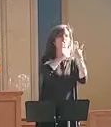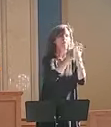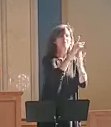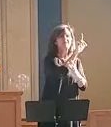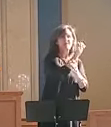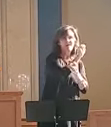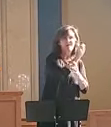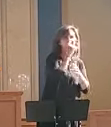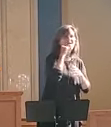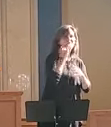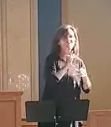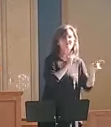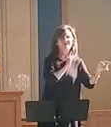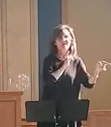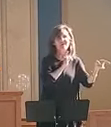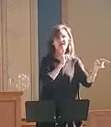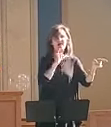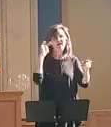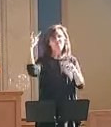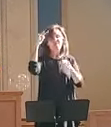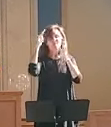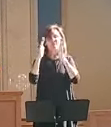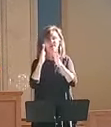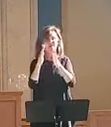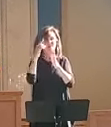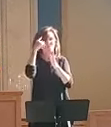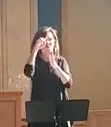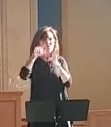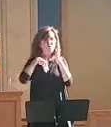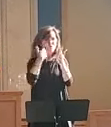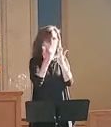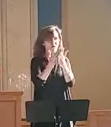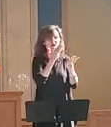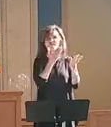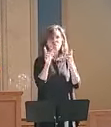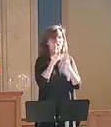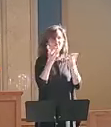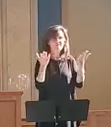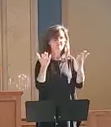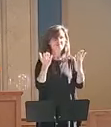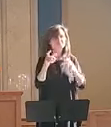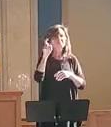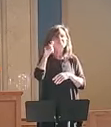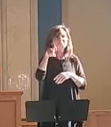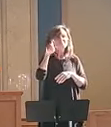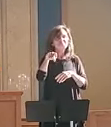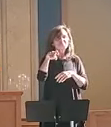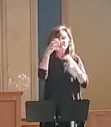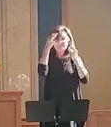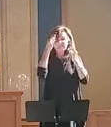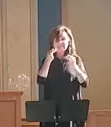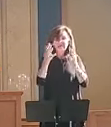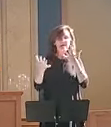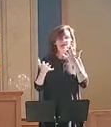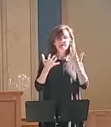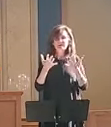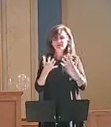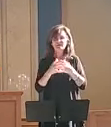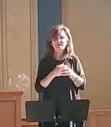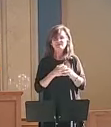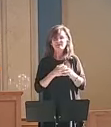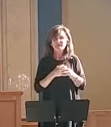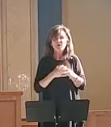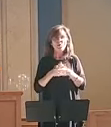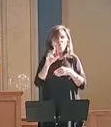The pilot, in order to arrive at destination, must make about